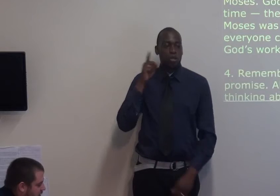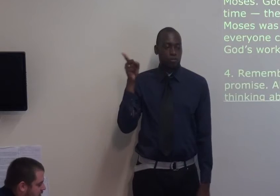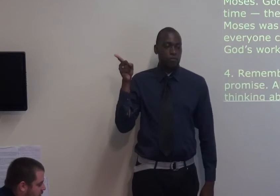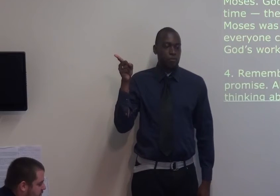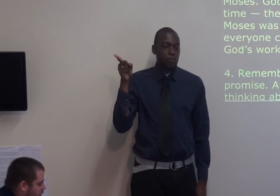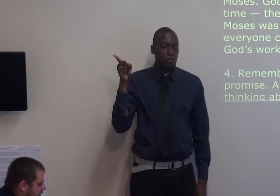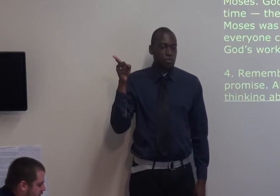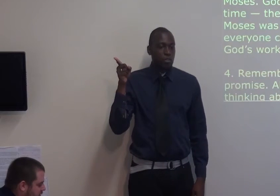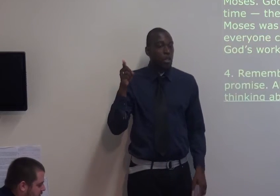Same as Moses.